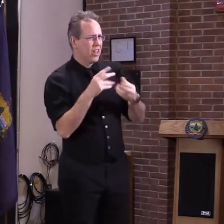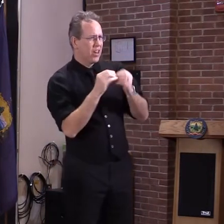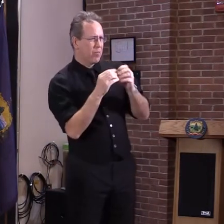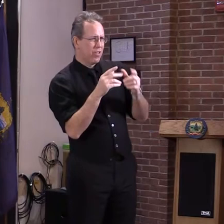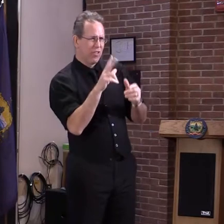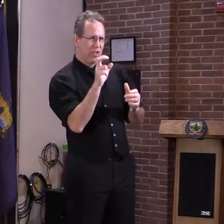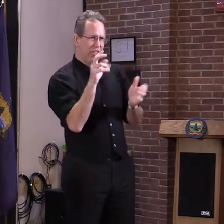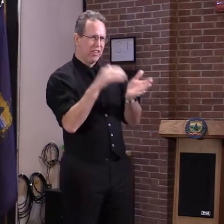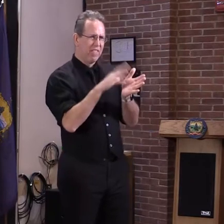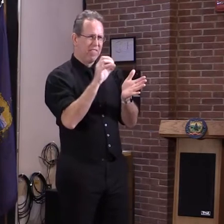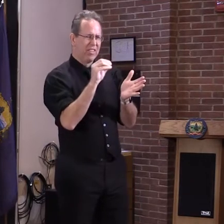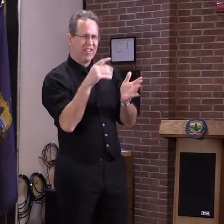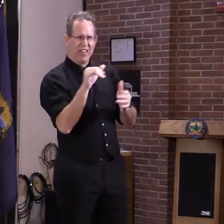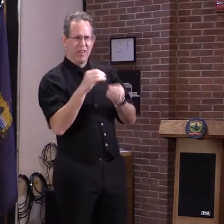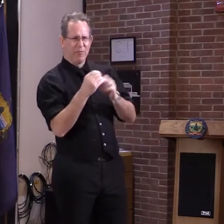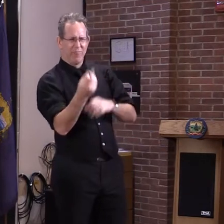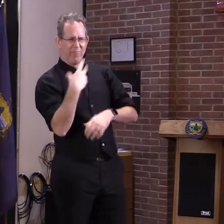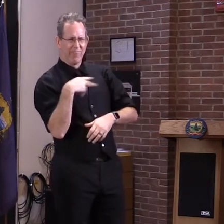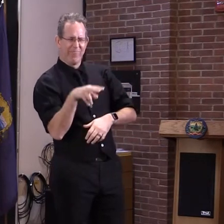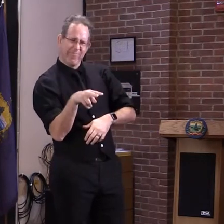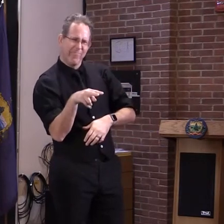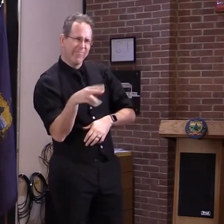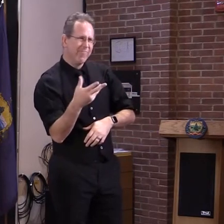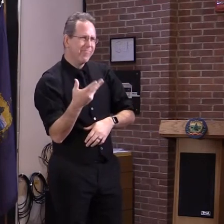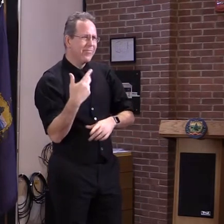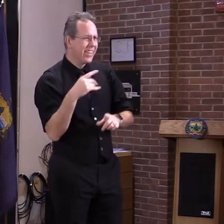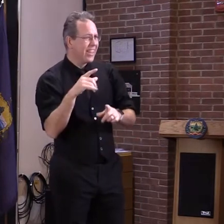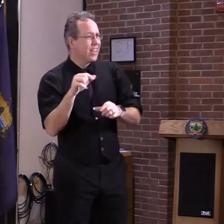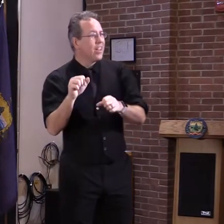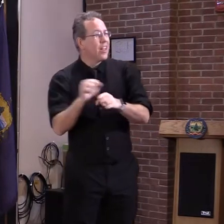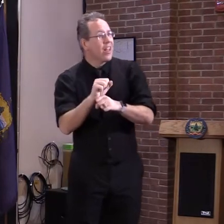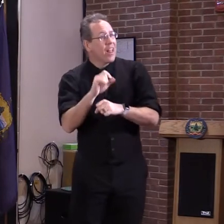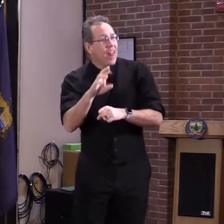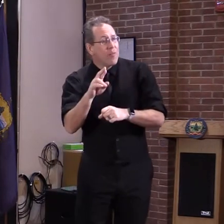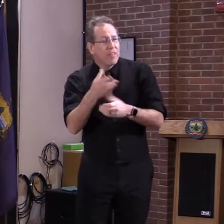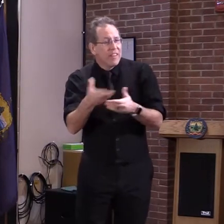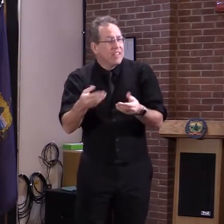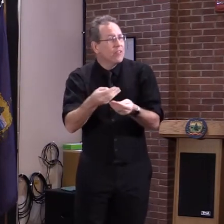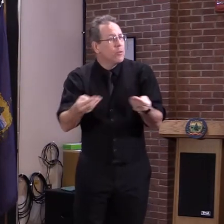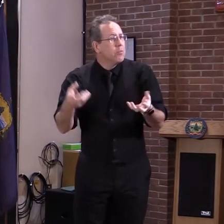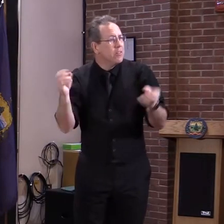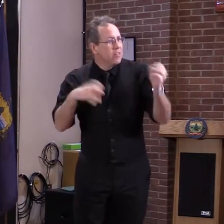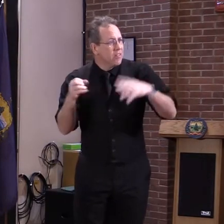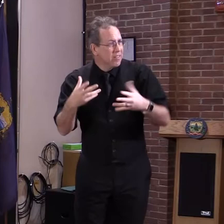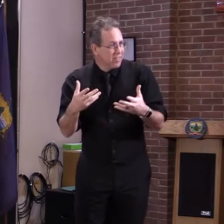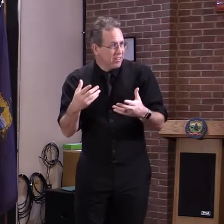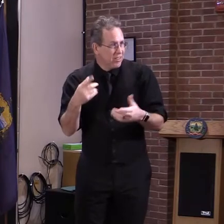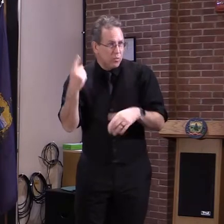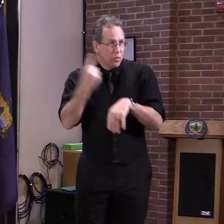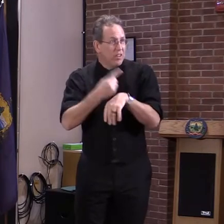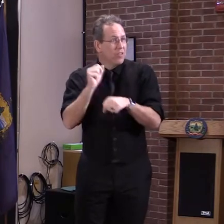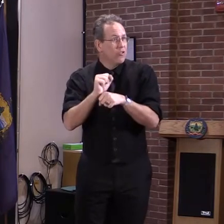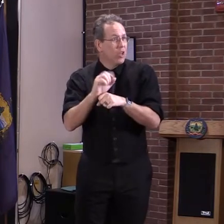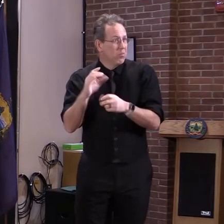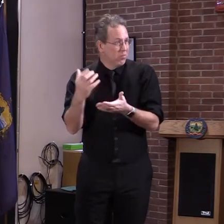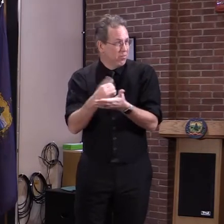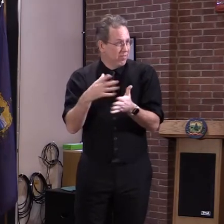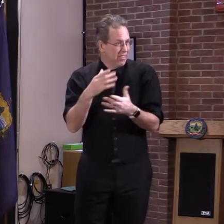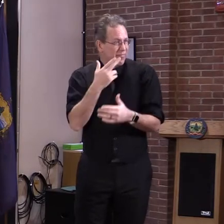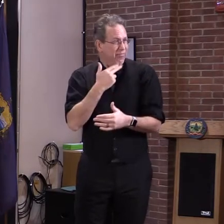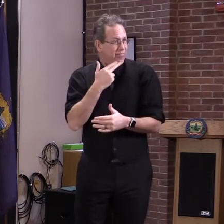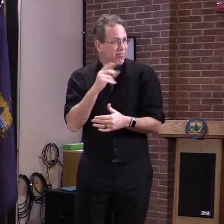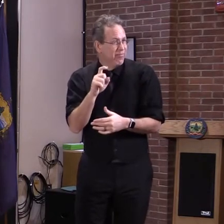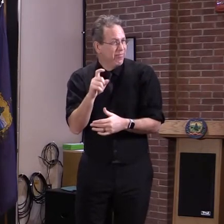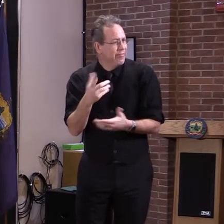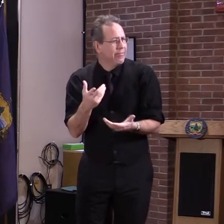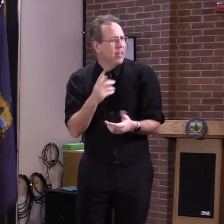labor and materials, that doesn't go far. That's about a one-day job for many, depending on what you're doing.